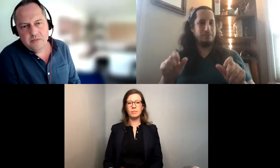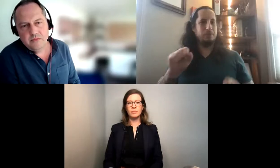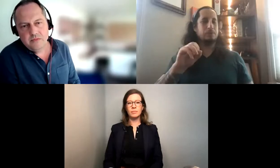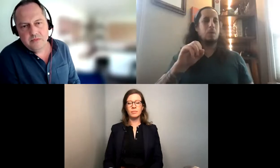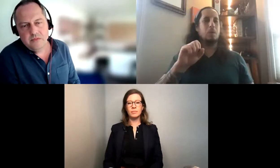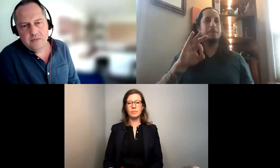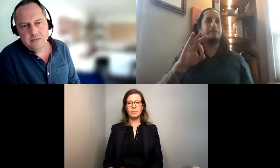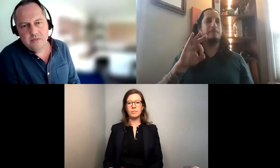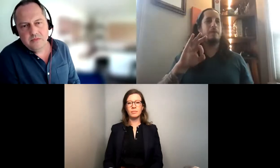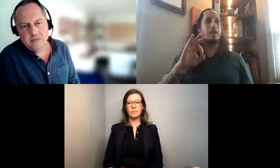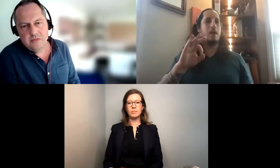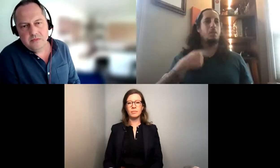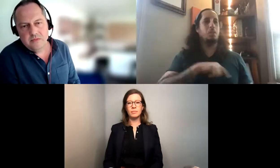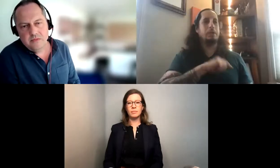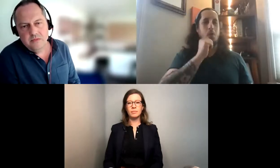people's lives?